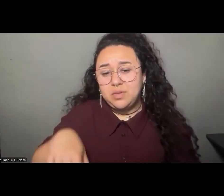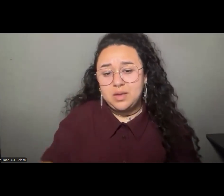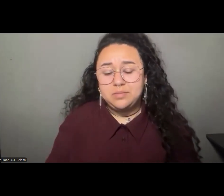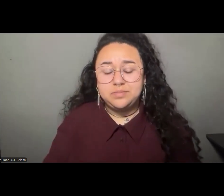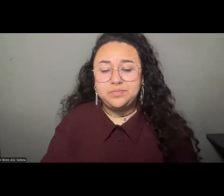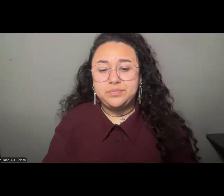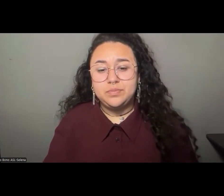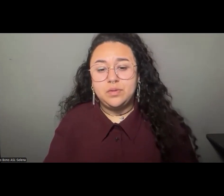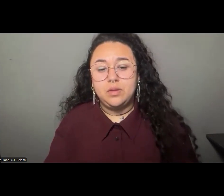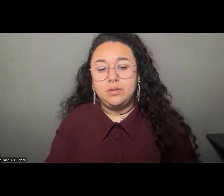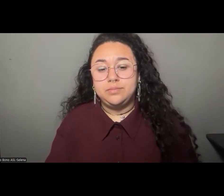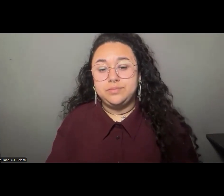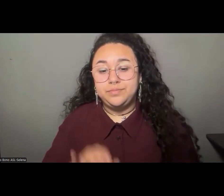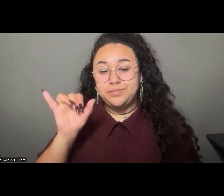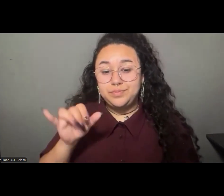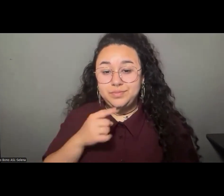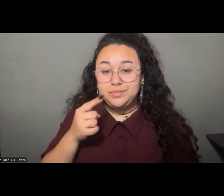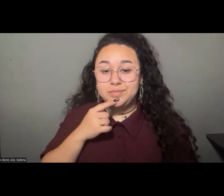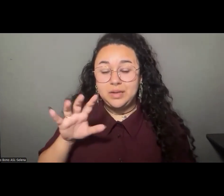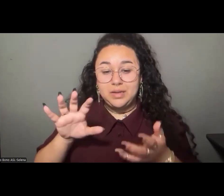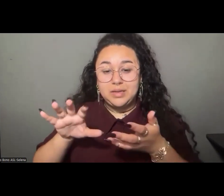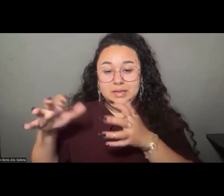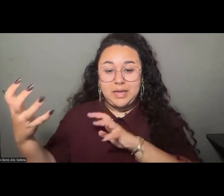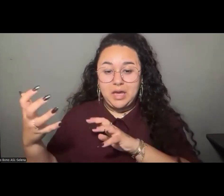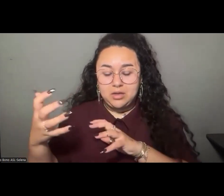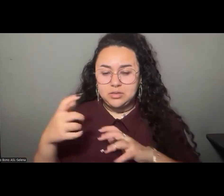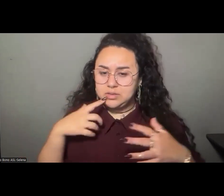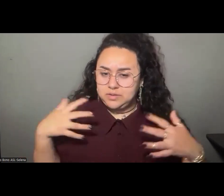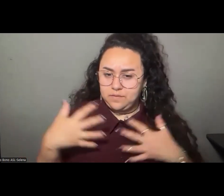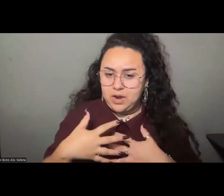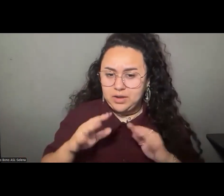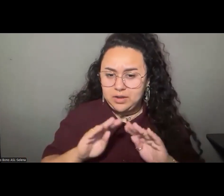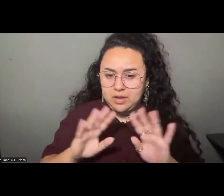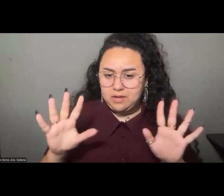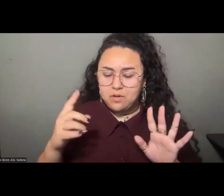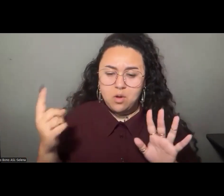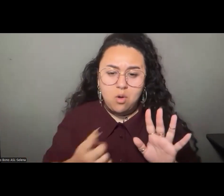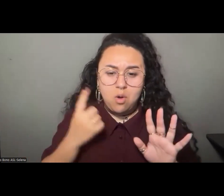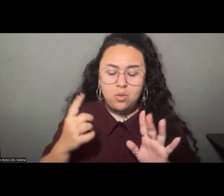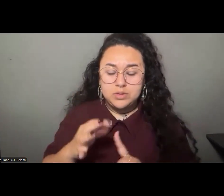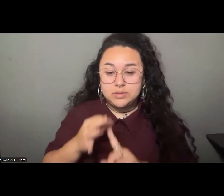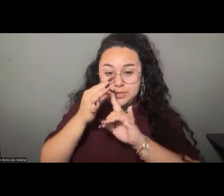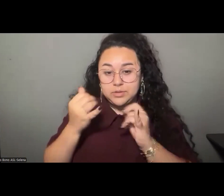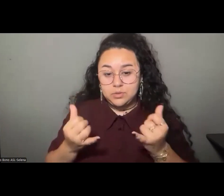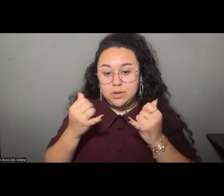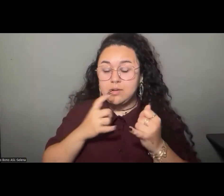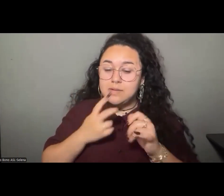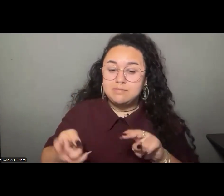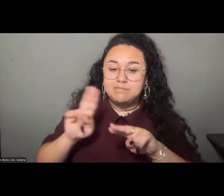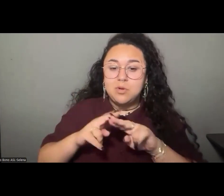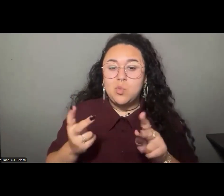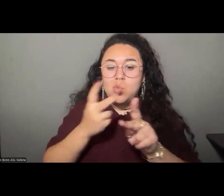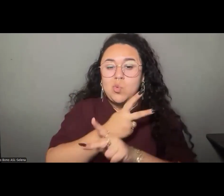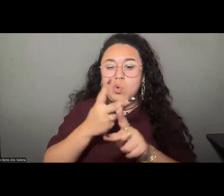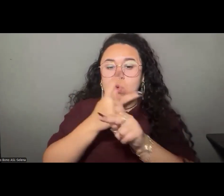And I will say that chaos is obviously frightening, like always, and especially right now in an increasingly hot